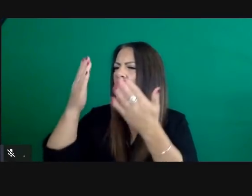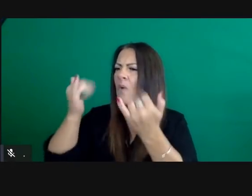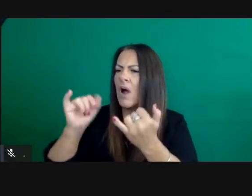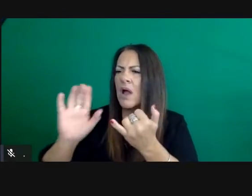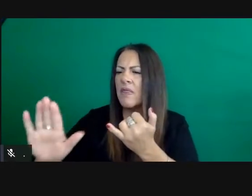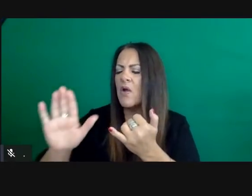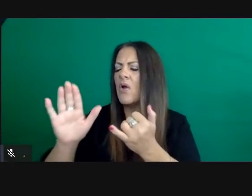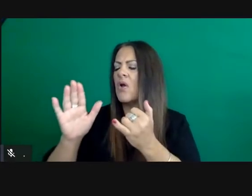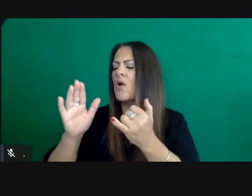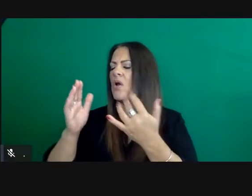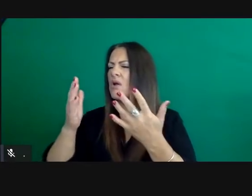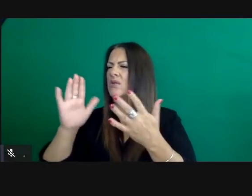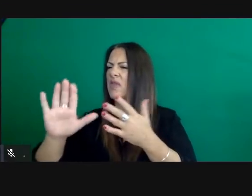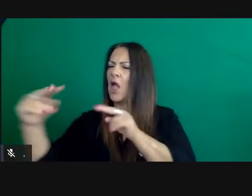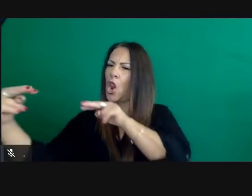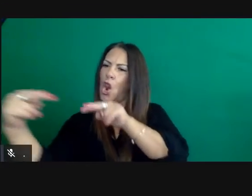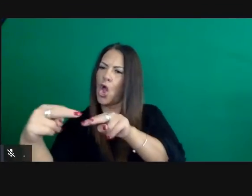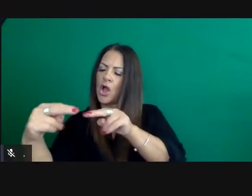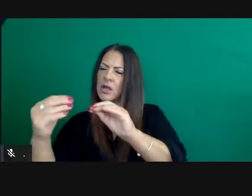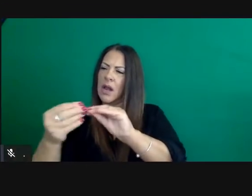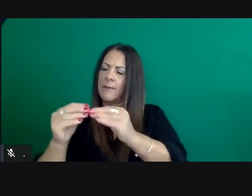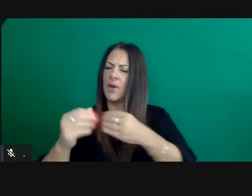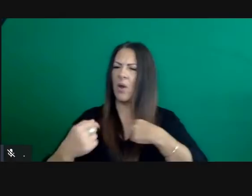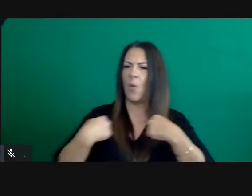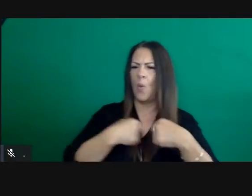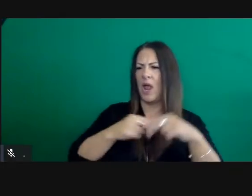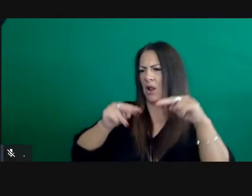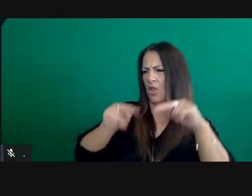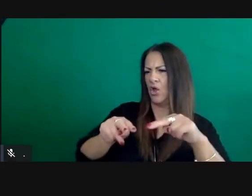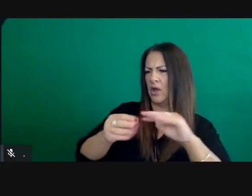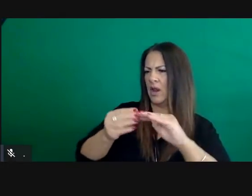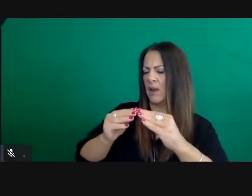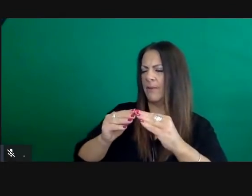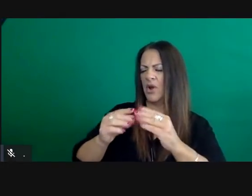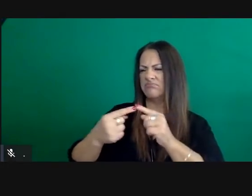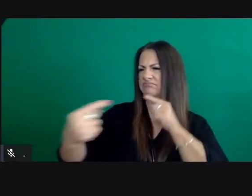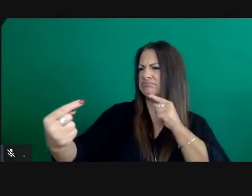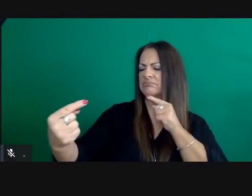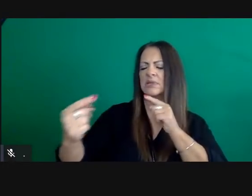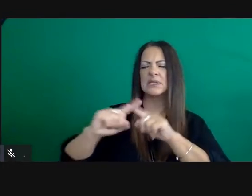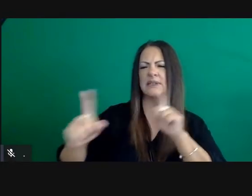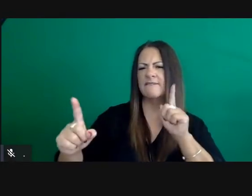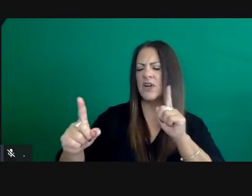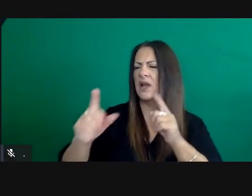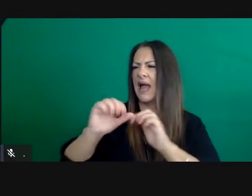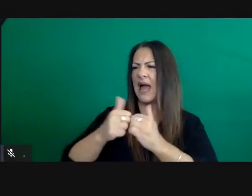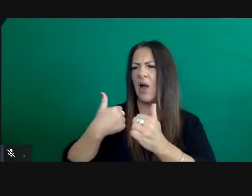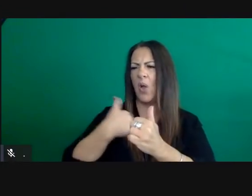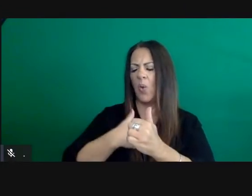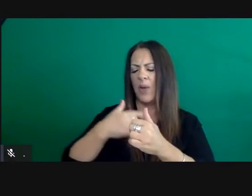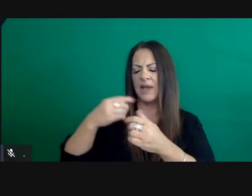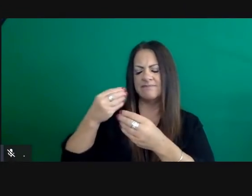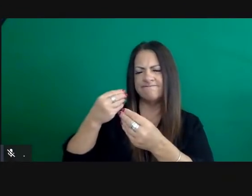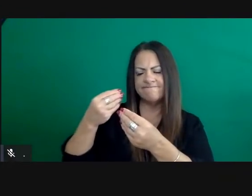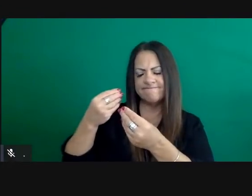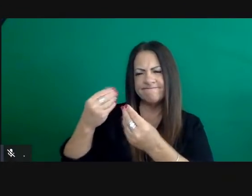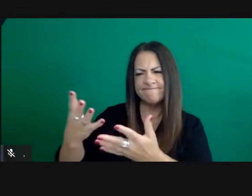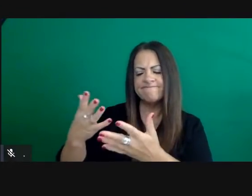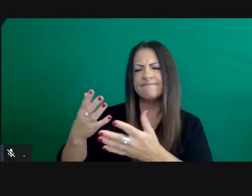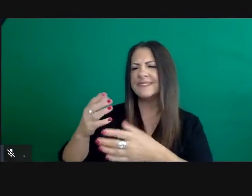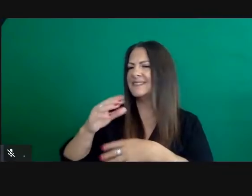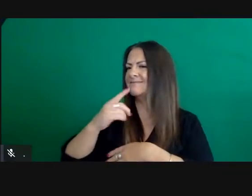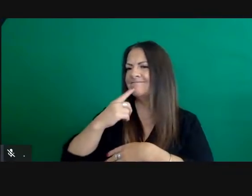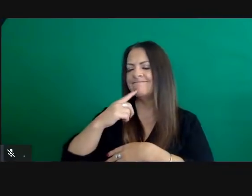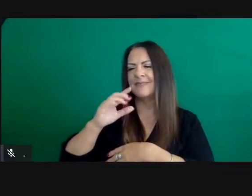sees the data differently, how we understand how that impacts our movement, because obviously moving back in a tier